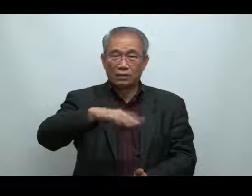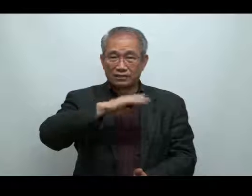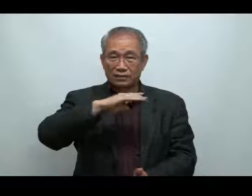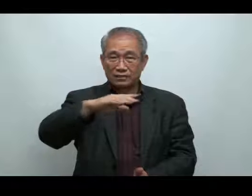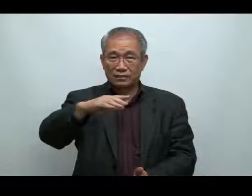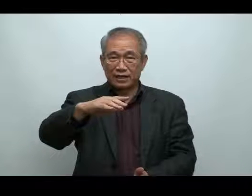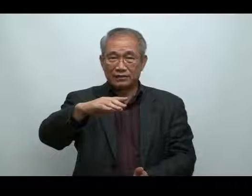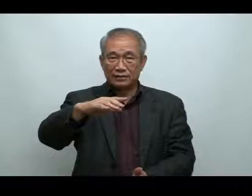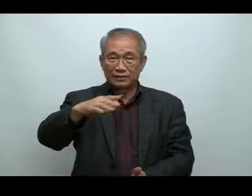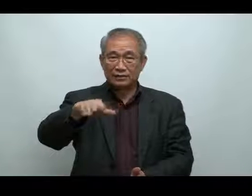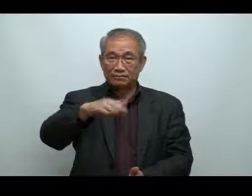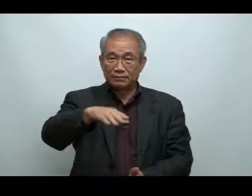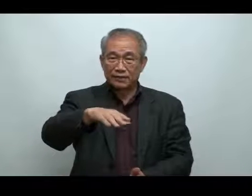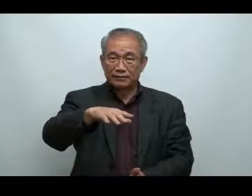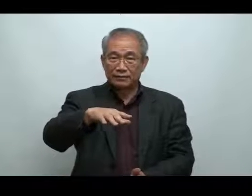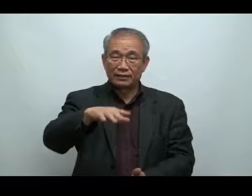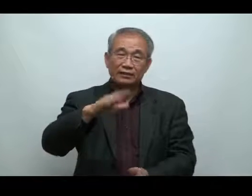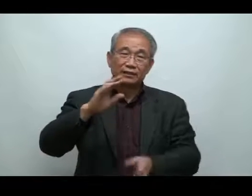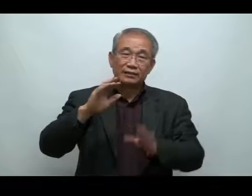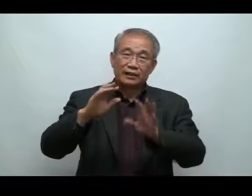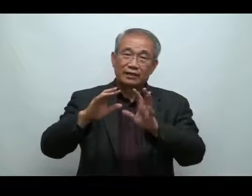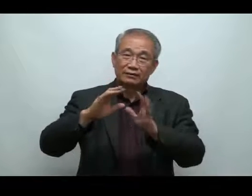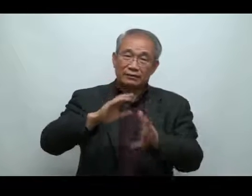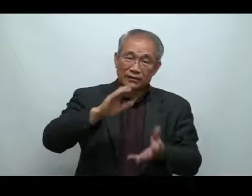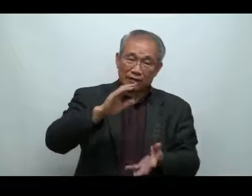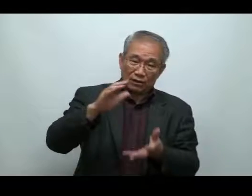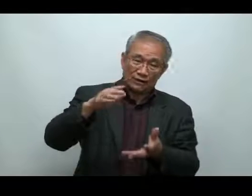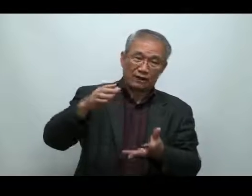that C area, C or B area, or down,